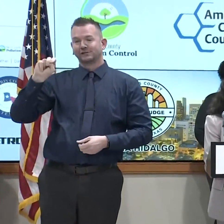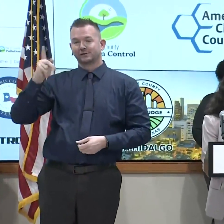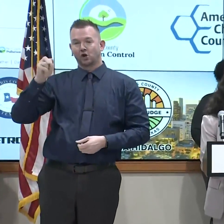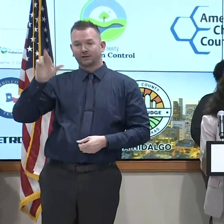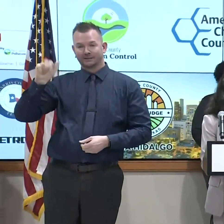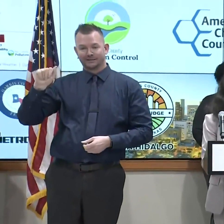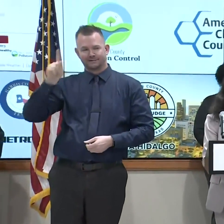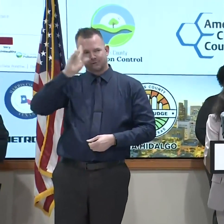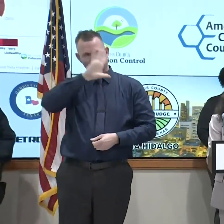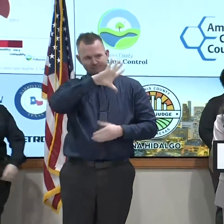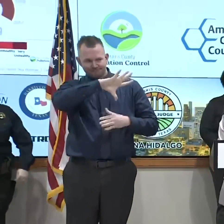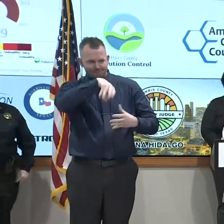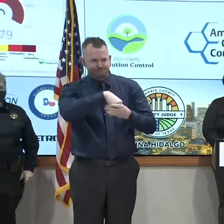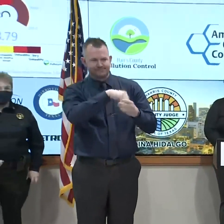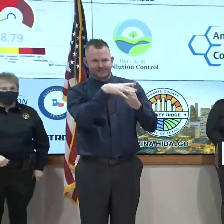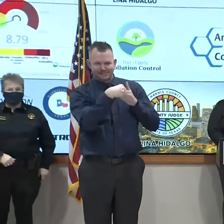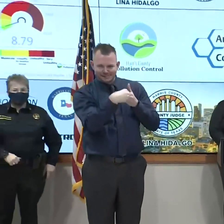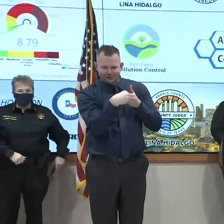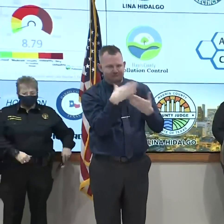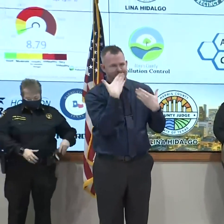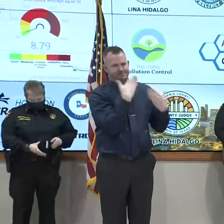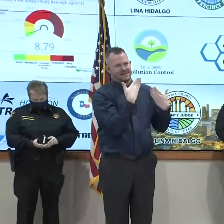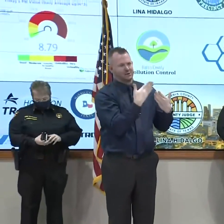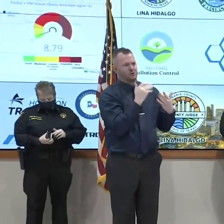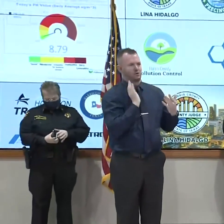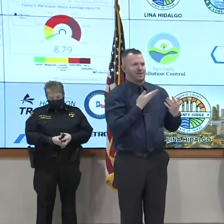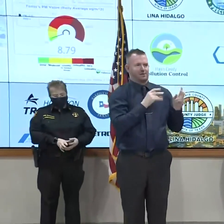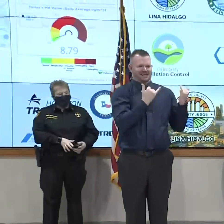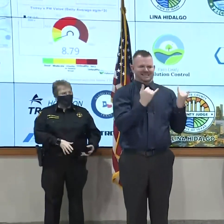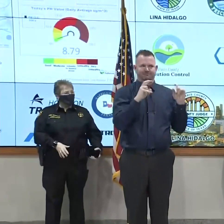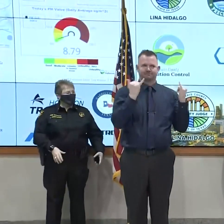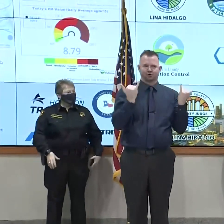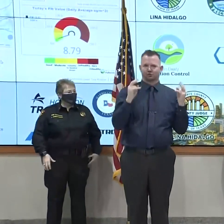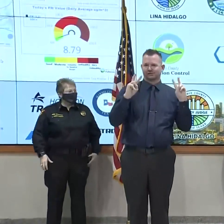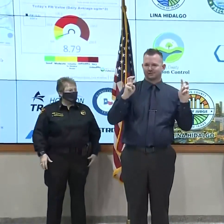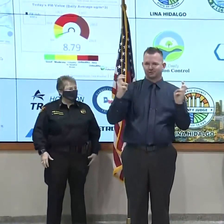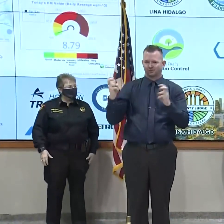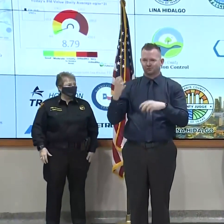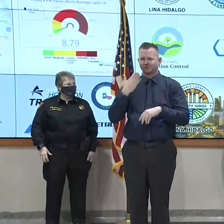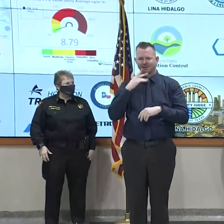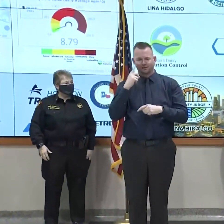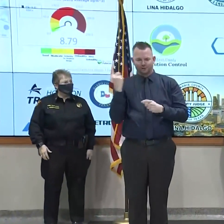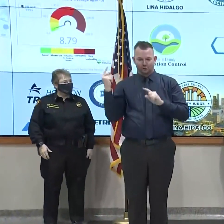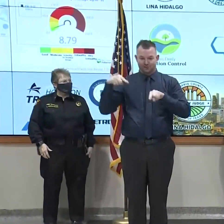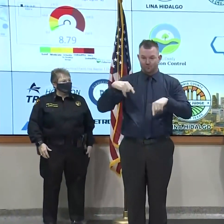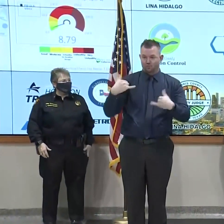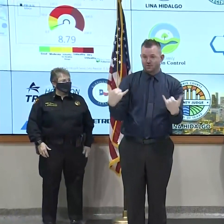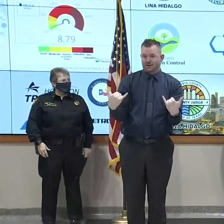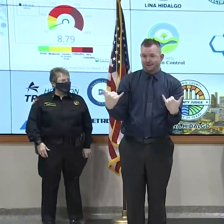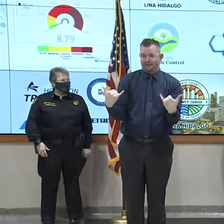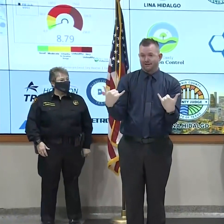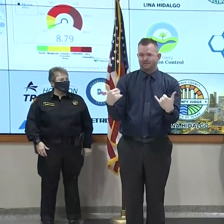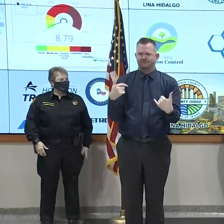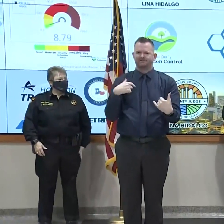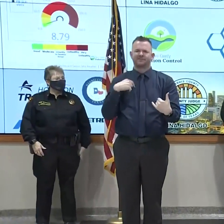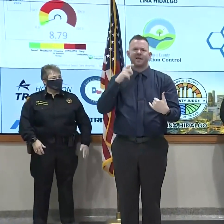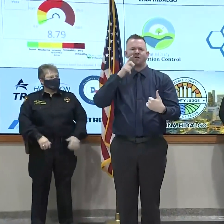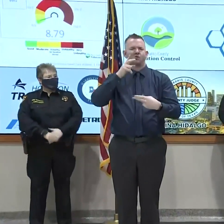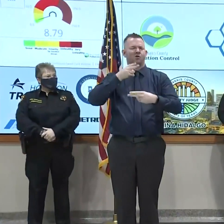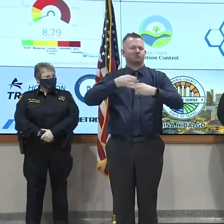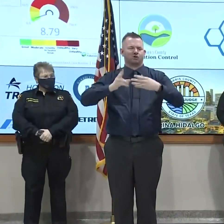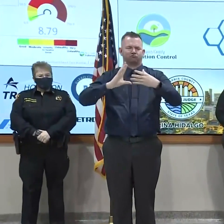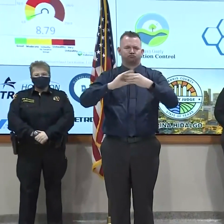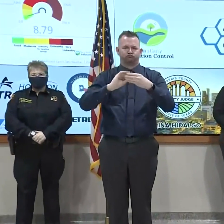in this issue and for being here today. So I'll give brief remarks. Commissioner Garcia will